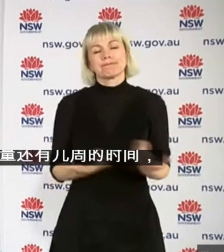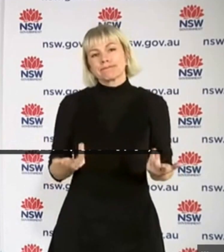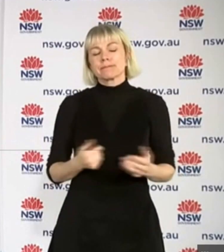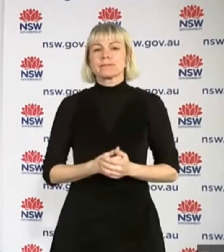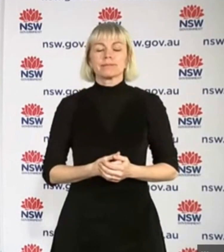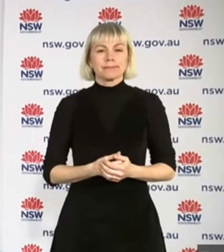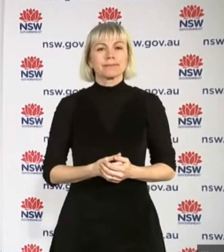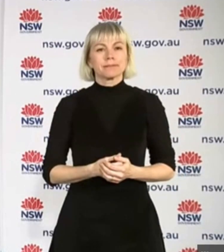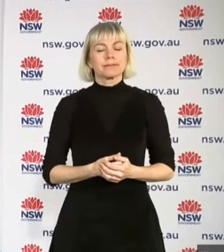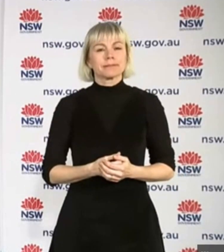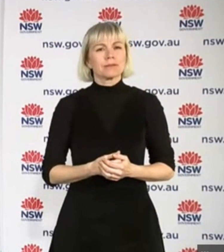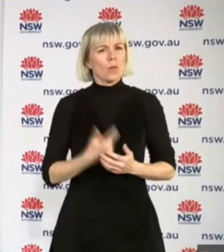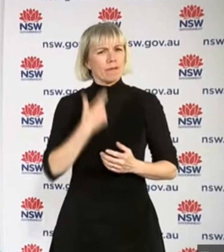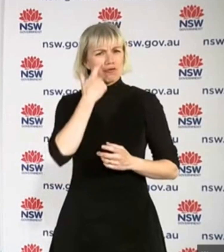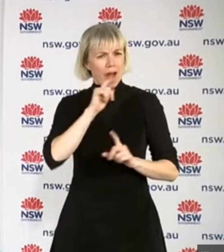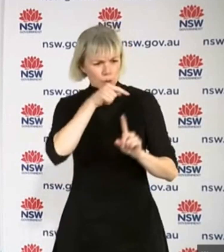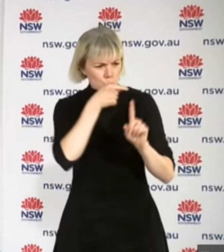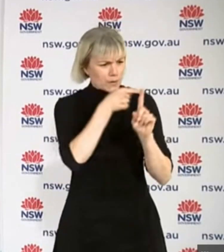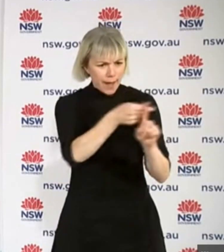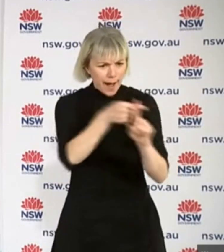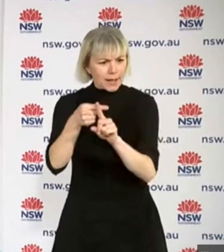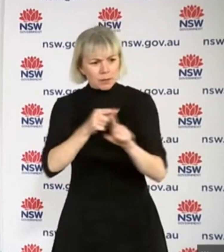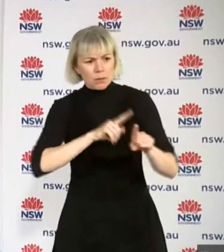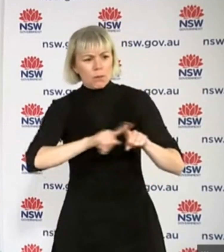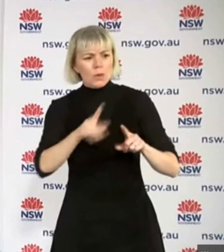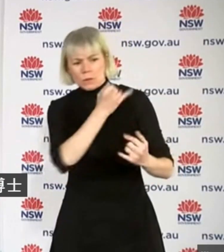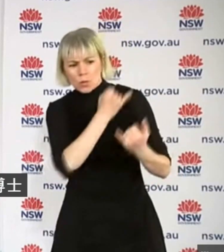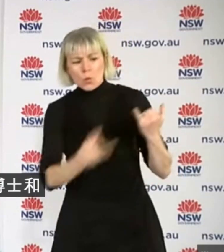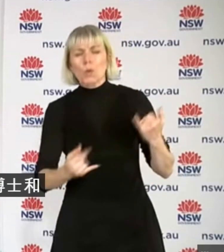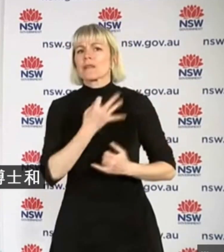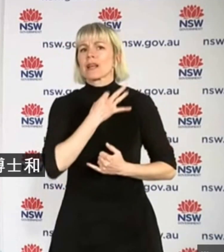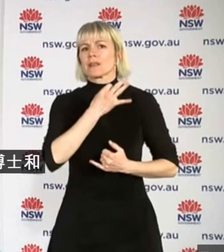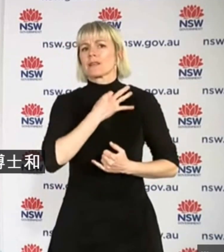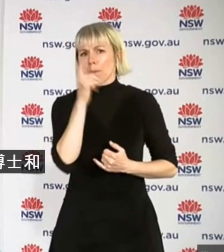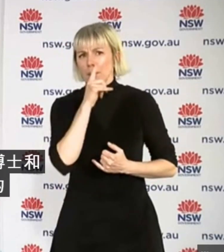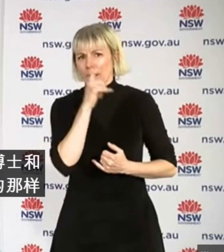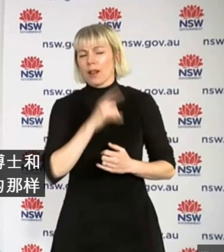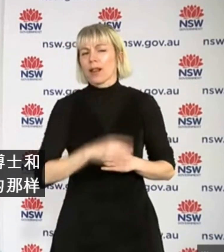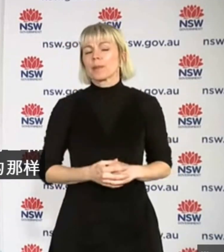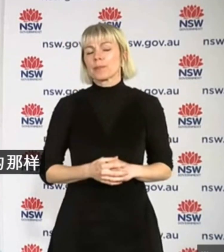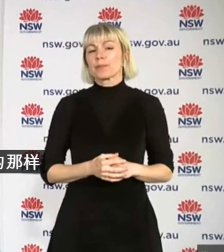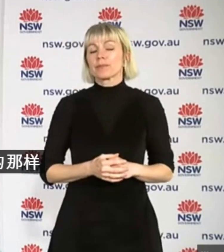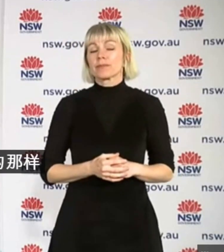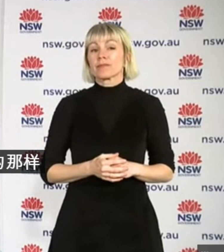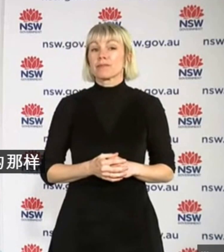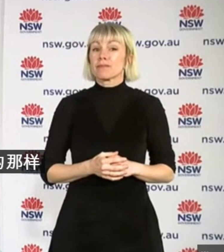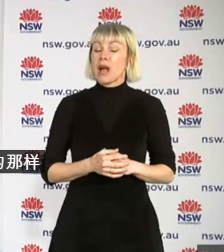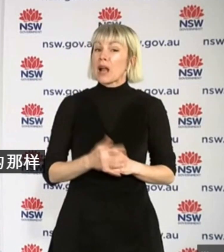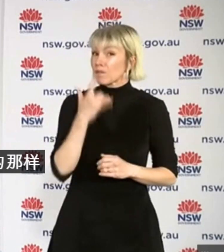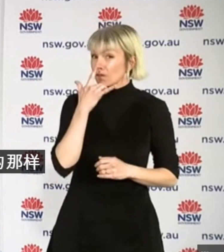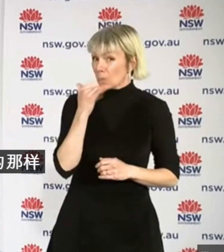had a proactive position of targeting the most vulnerable. And as Dr. Chant and members of the public health team have said, unfortunately,